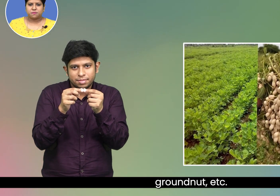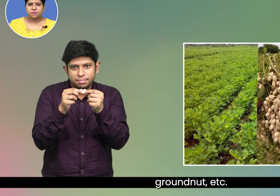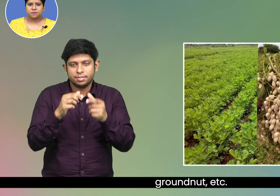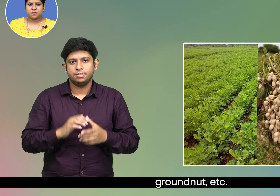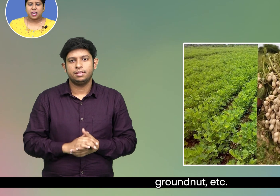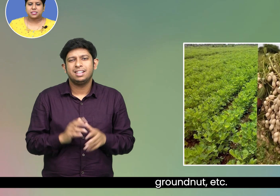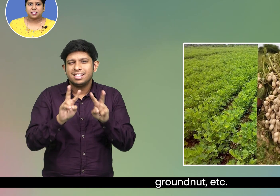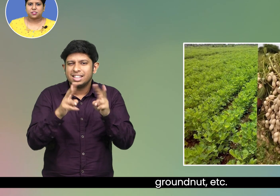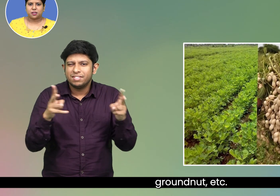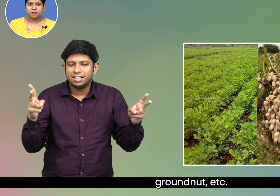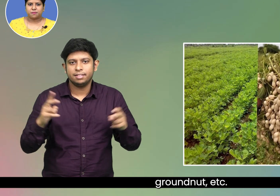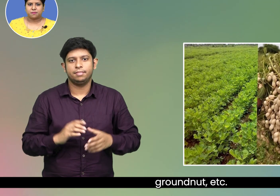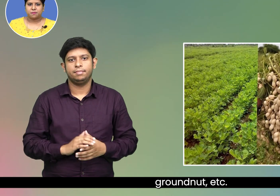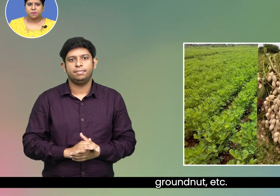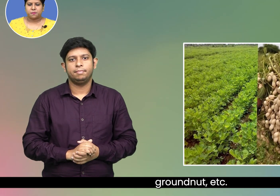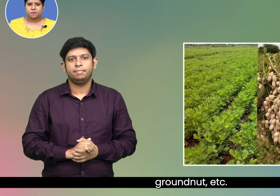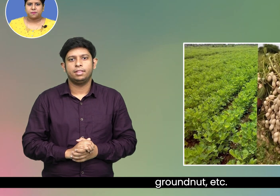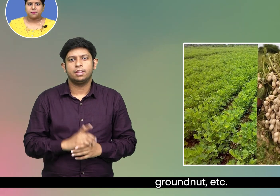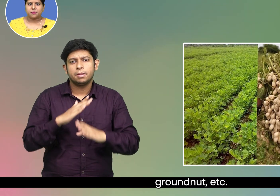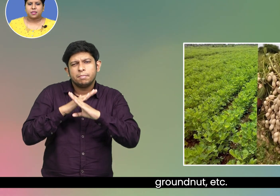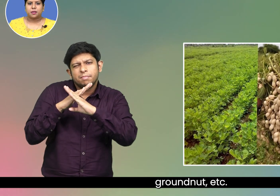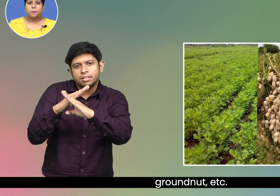groundnut, etc.